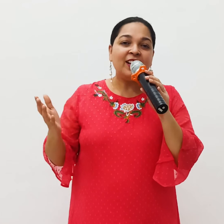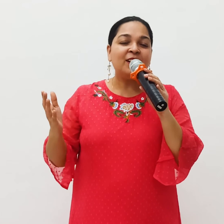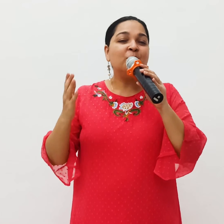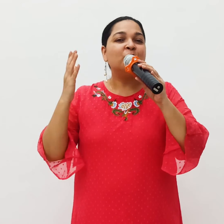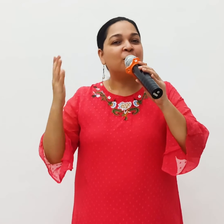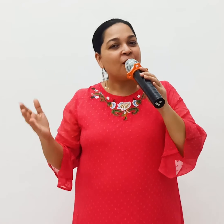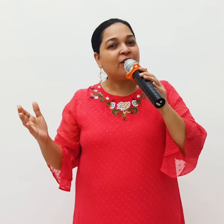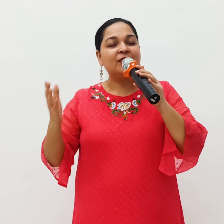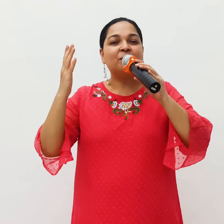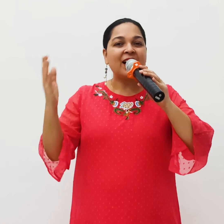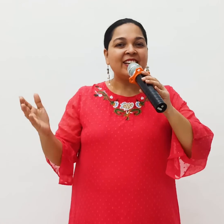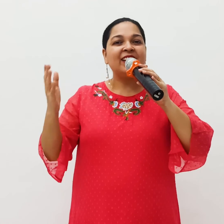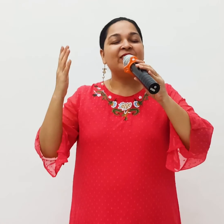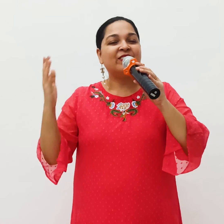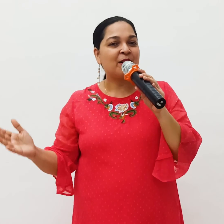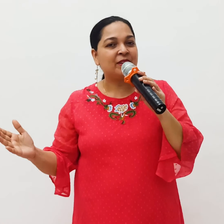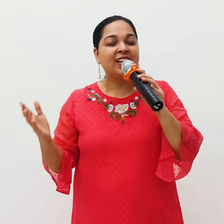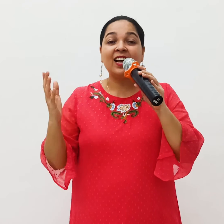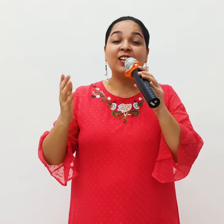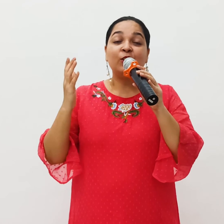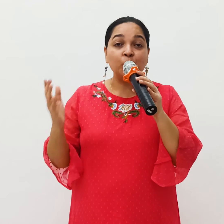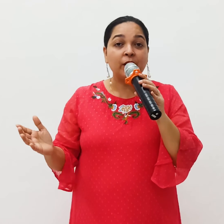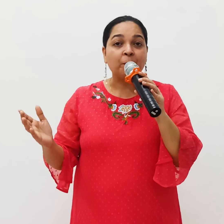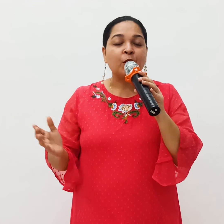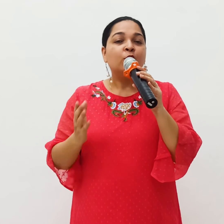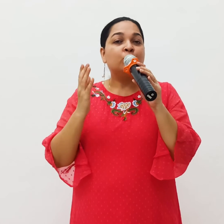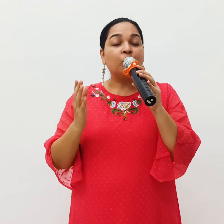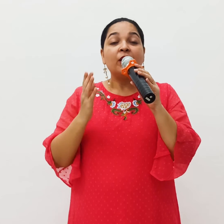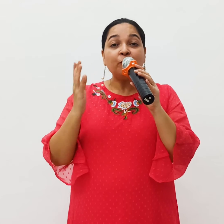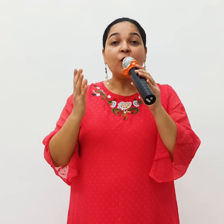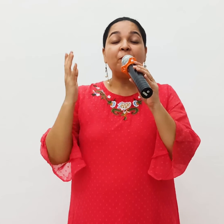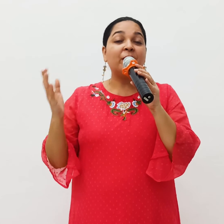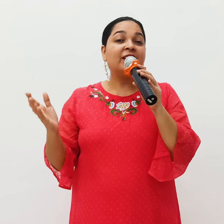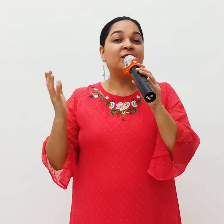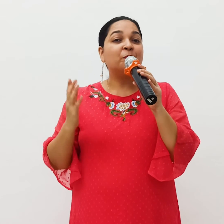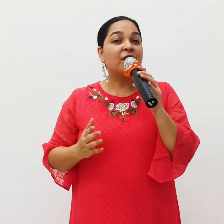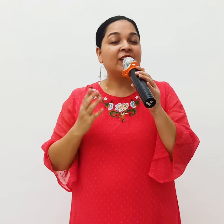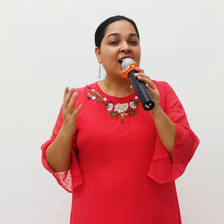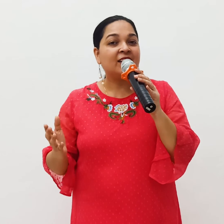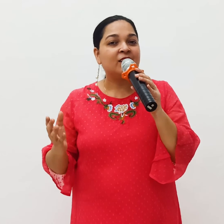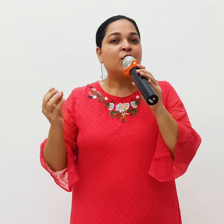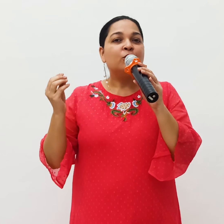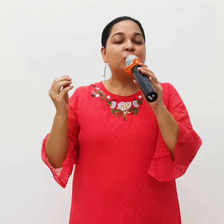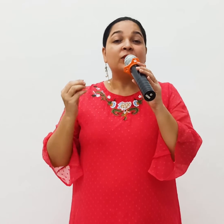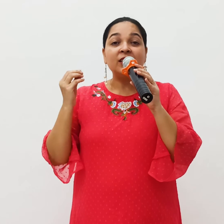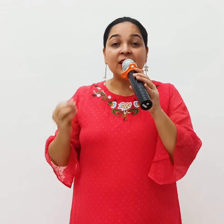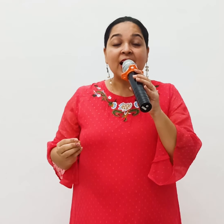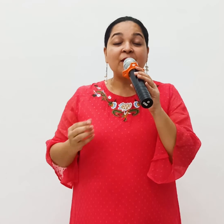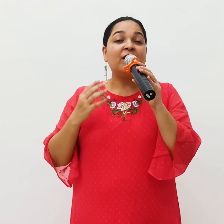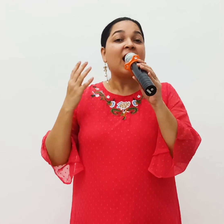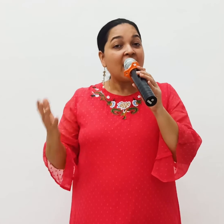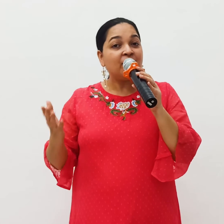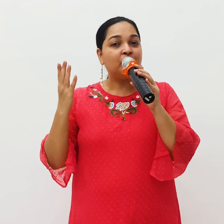and welcome to God's mighty family. Hallelujah. So if you have prayed this prayer with us, so this